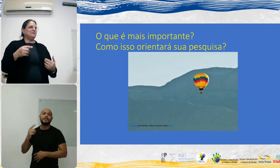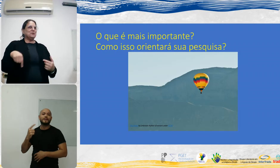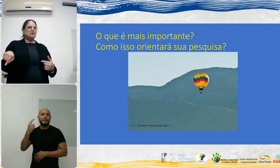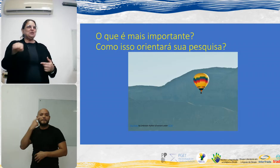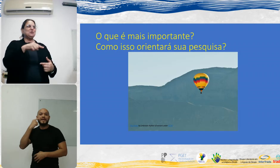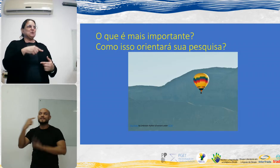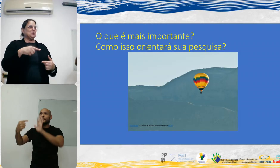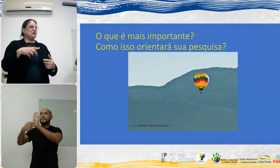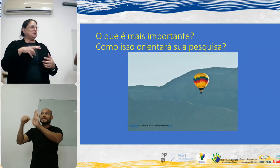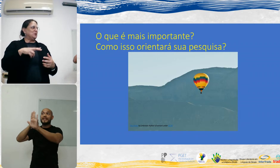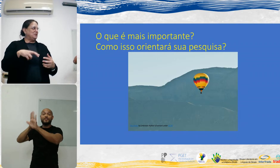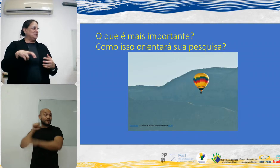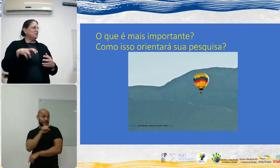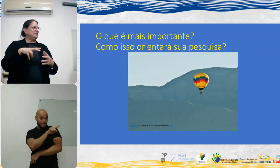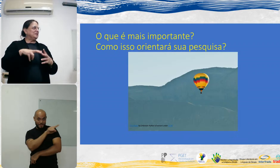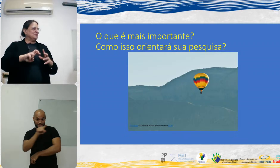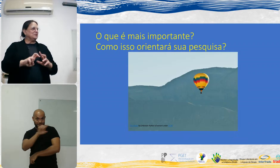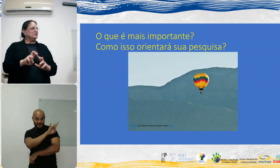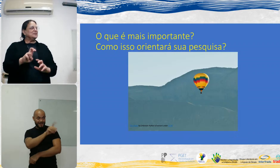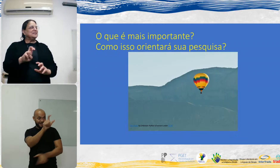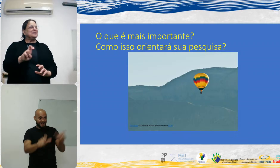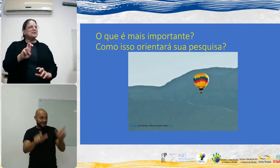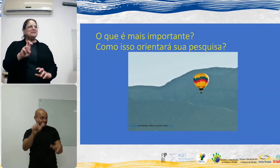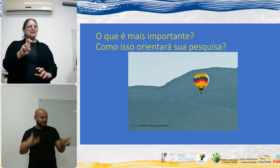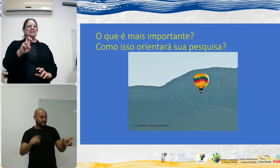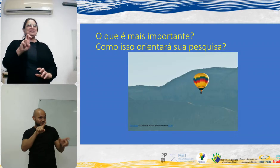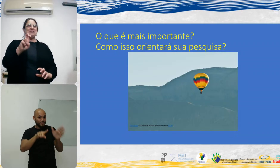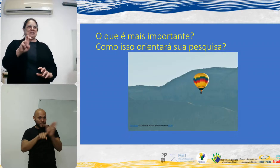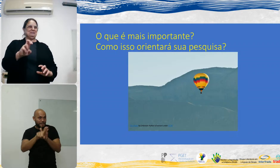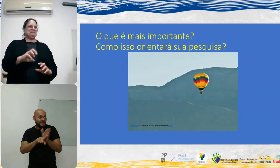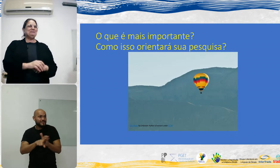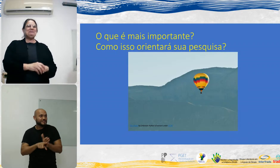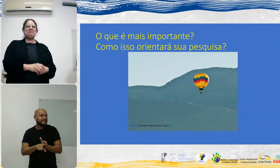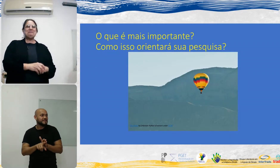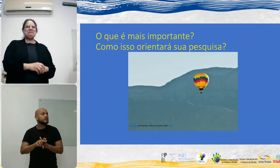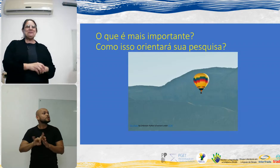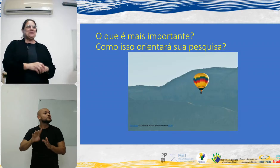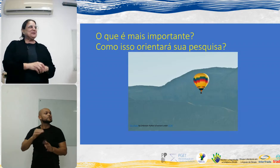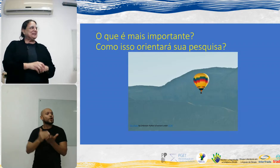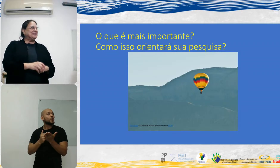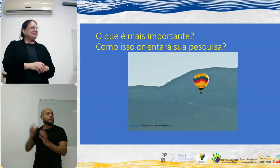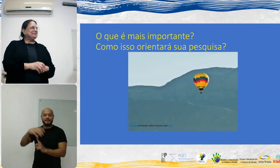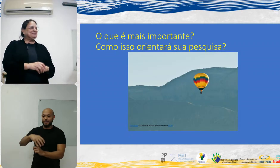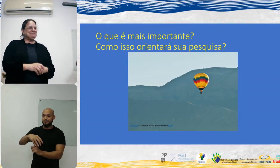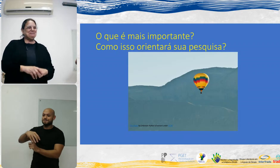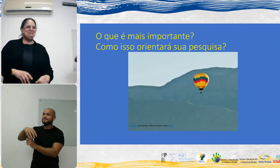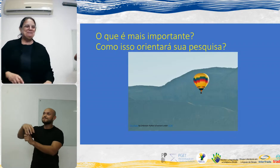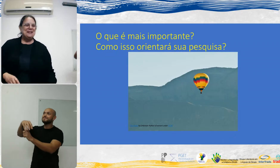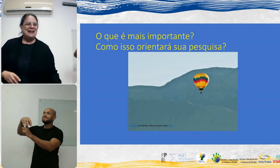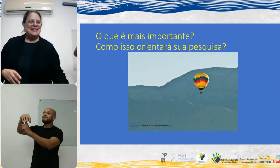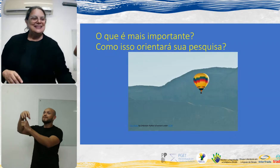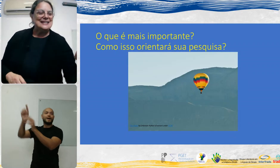metaphor for you with your research, just sort of launching. Okay. And then